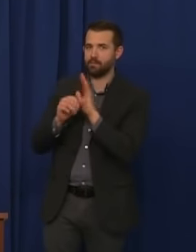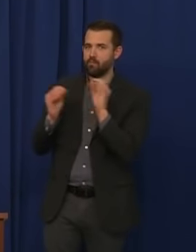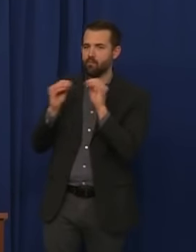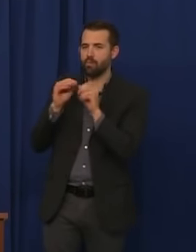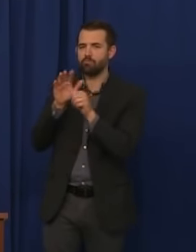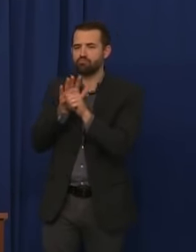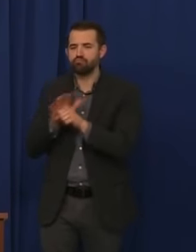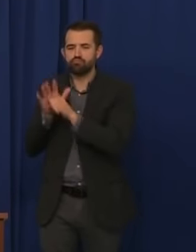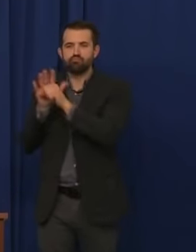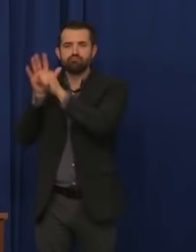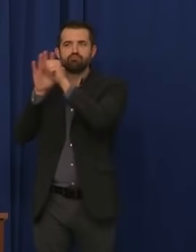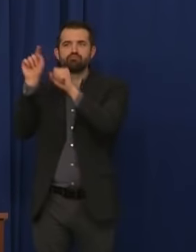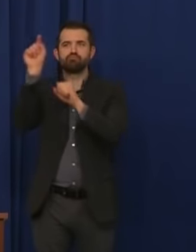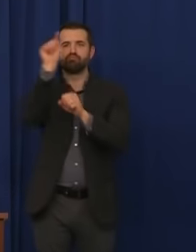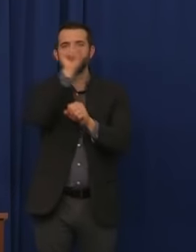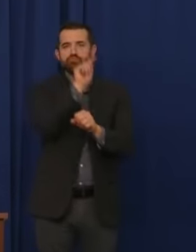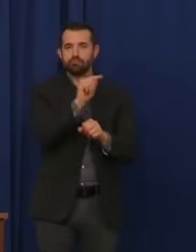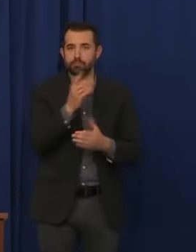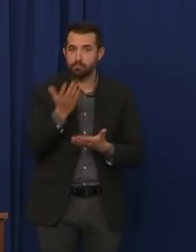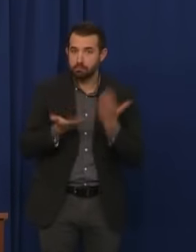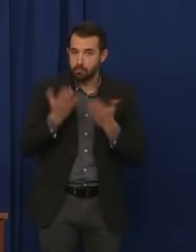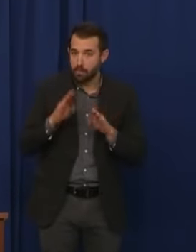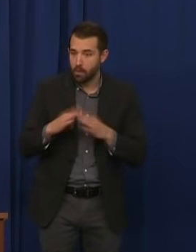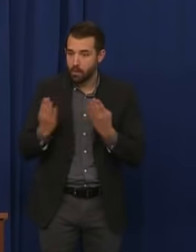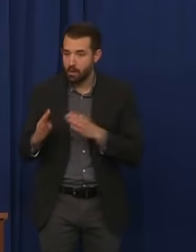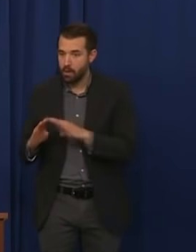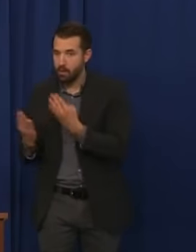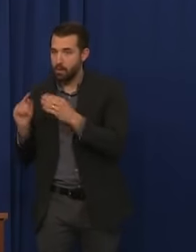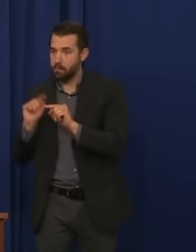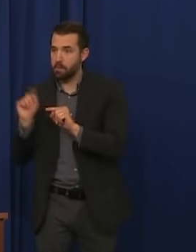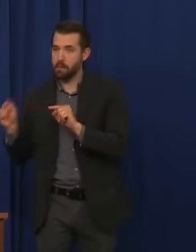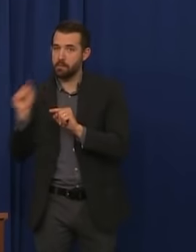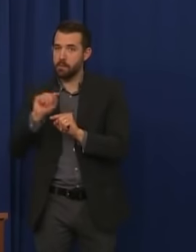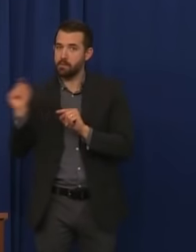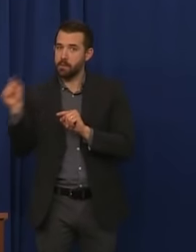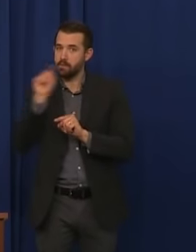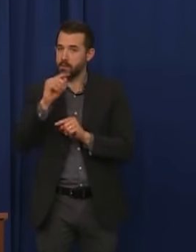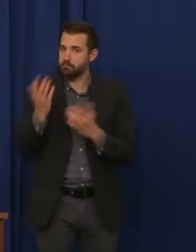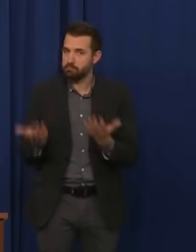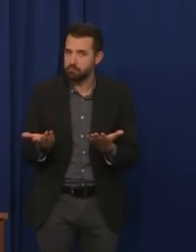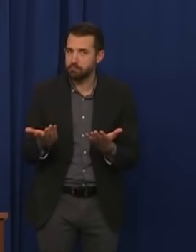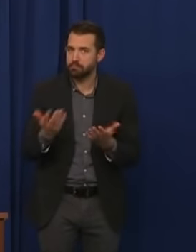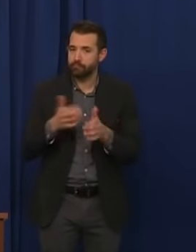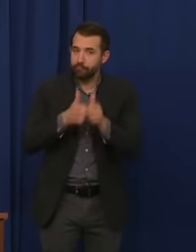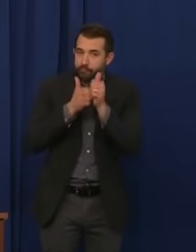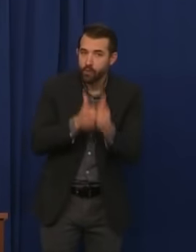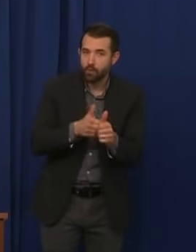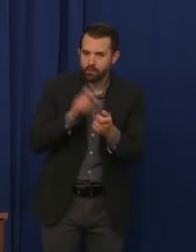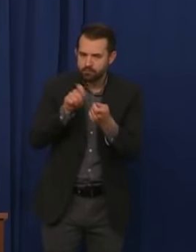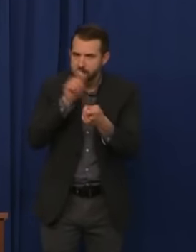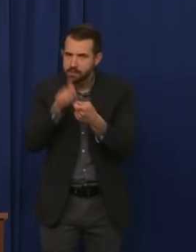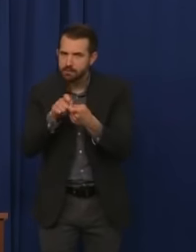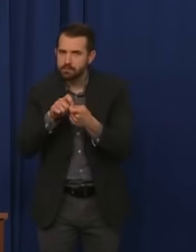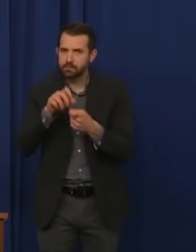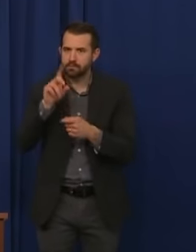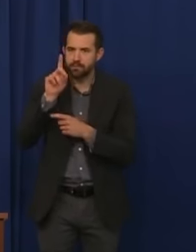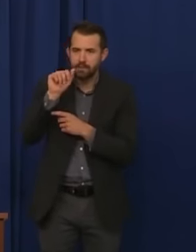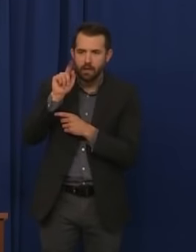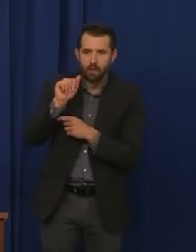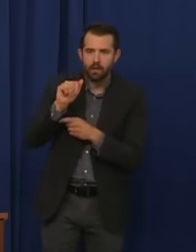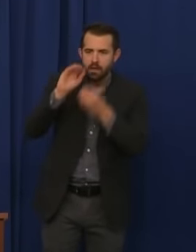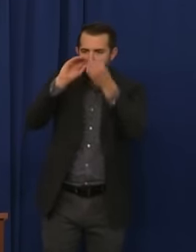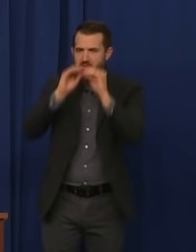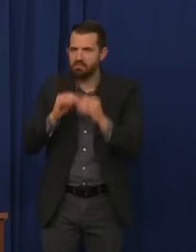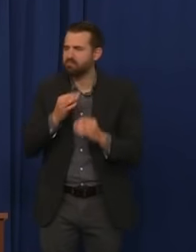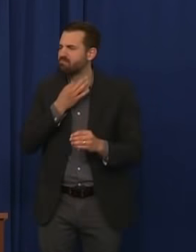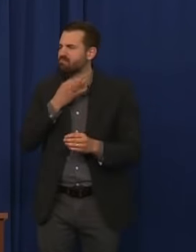stack of different reopening flowcharts, something based on certain data like positive test rates? I guess, what's your process like, or is this